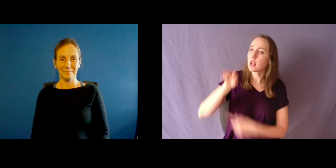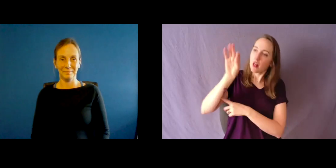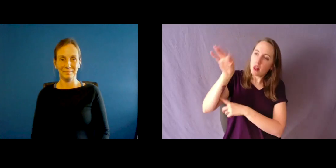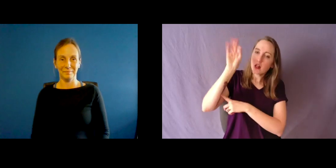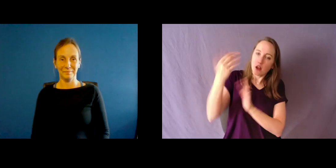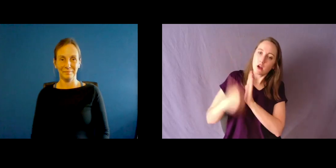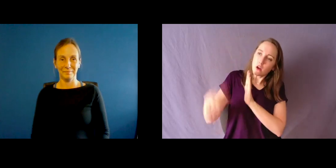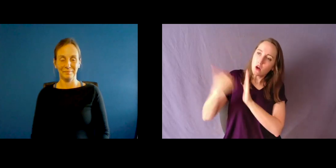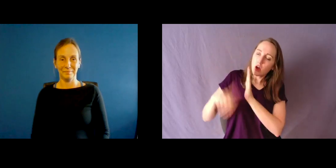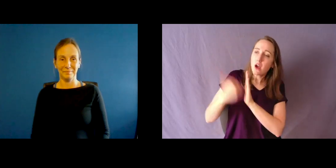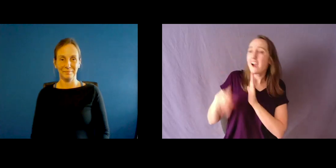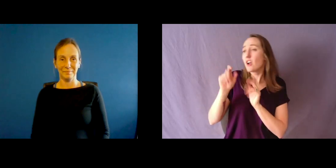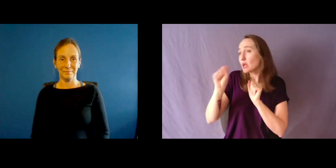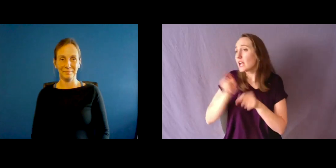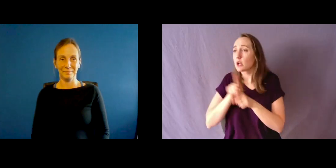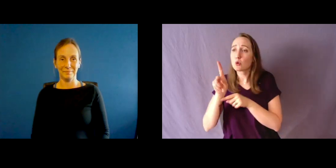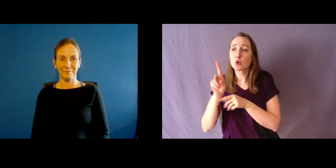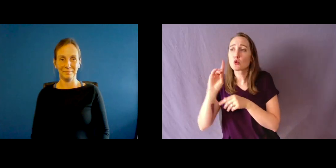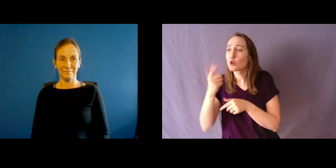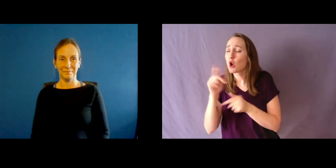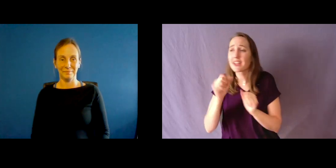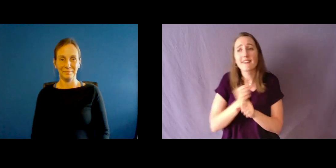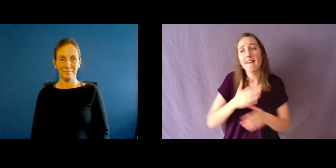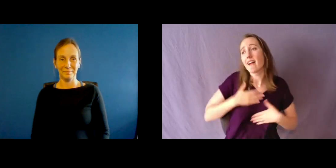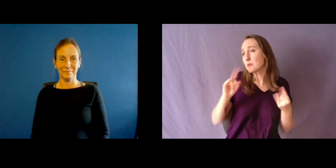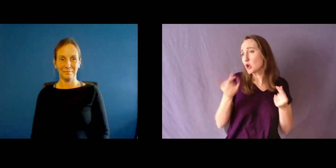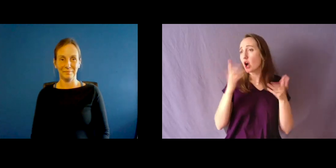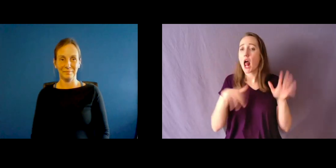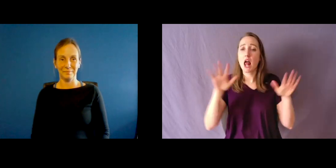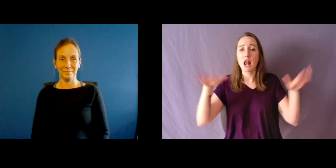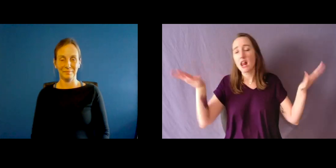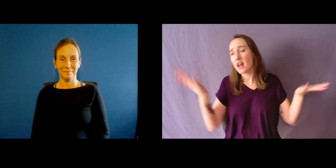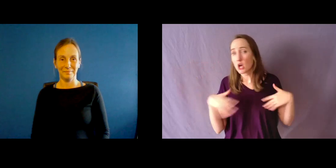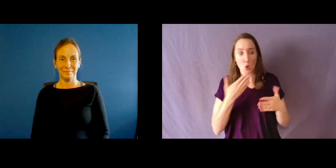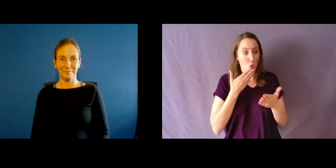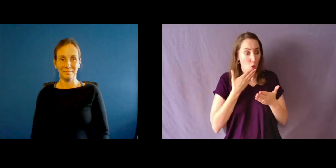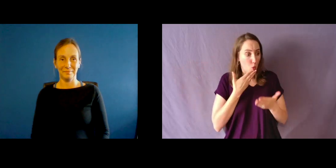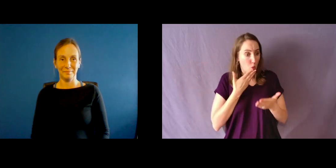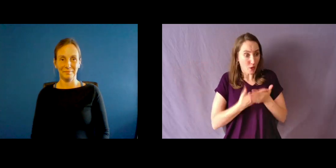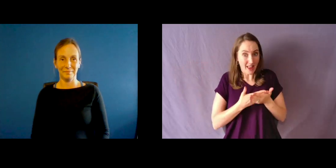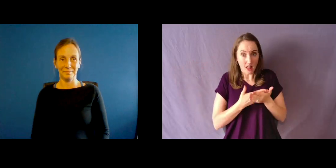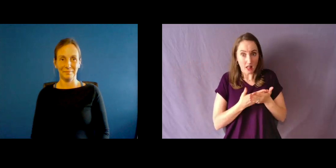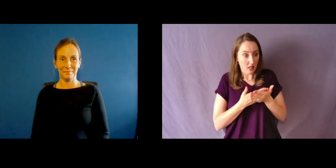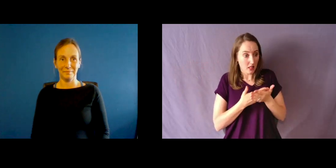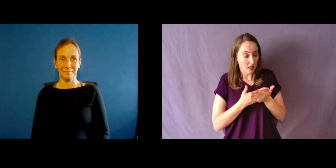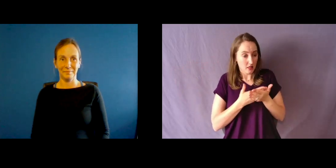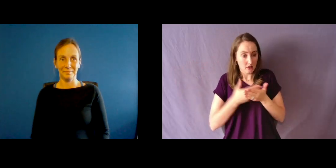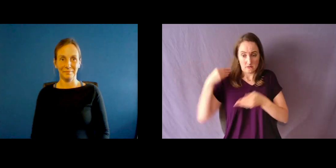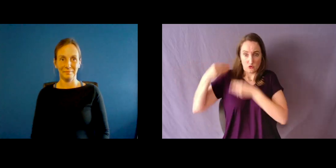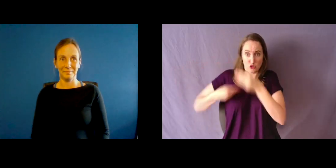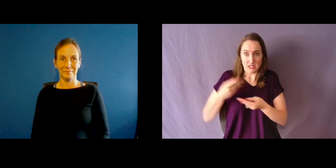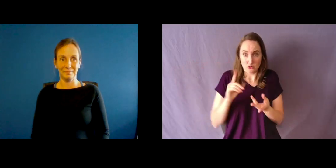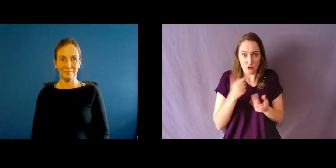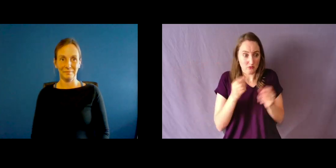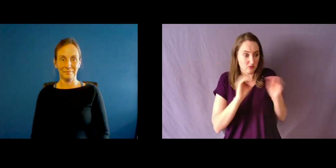times, like, you can get a purebred dog, you can get happy dogs, you can get, well-bred dogs, like really, quote unquote, like no